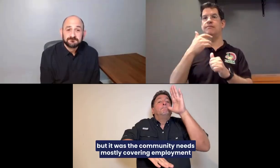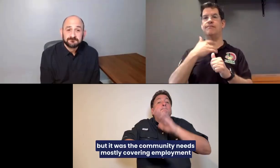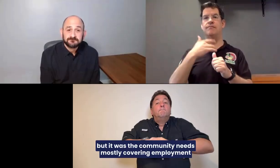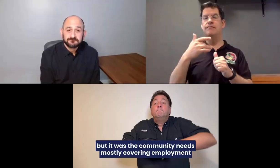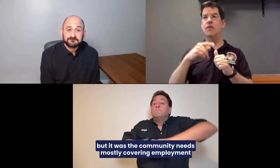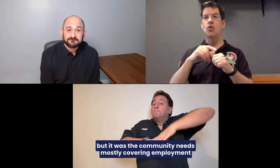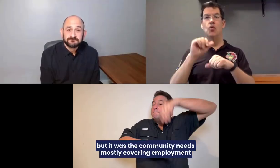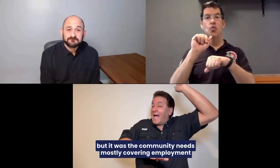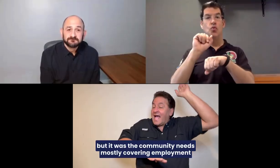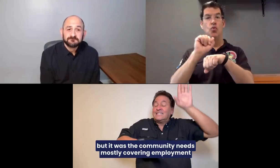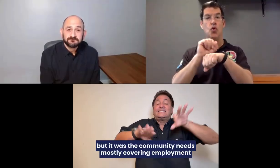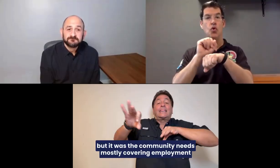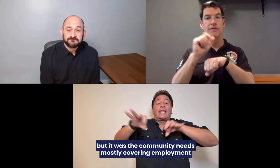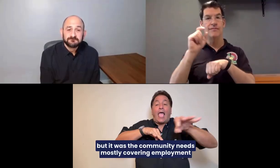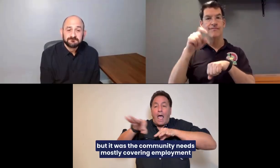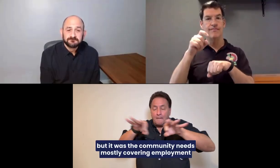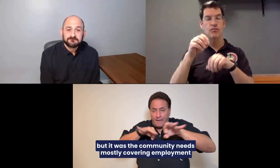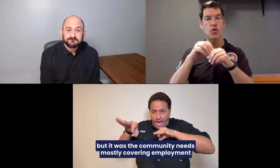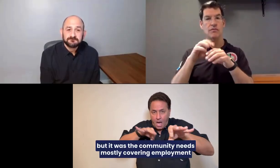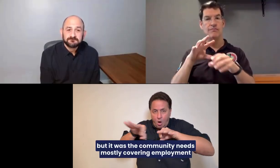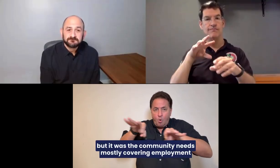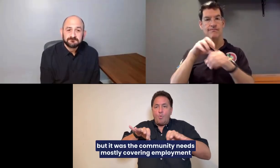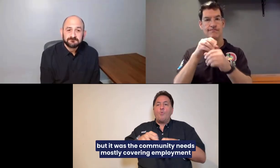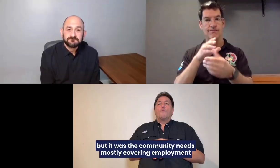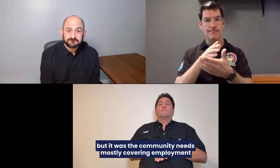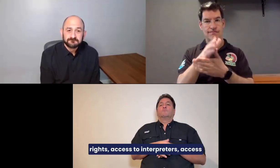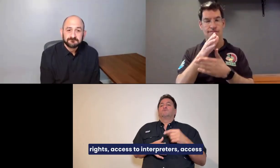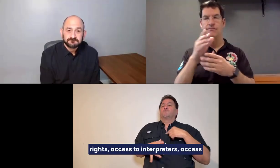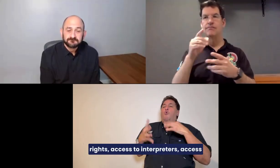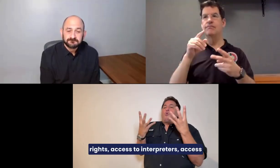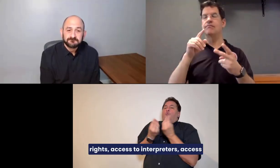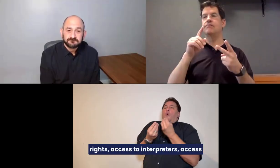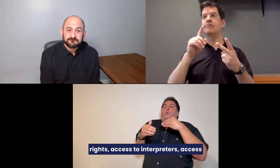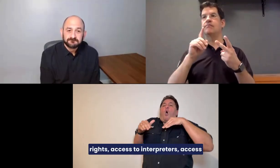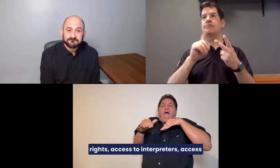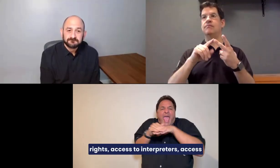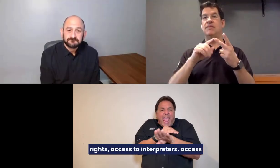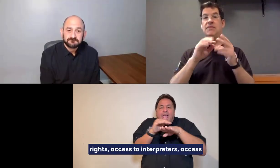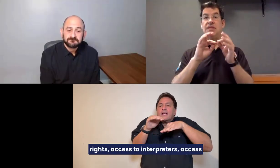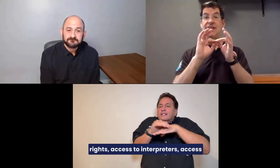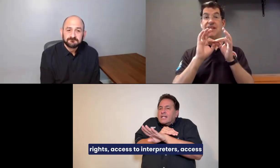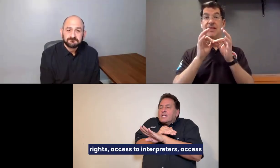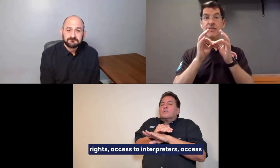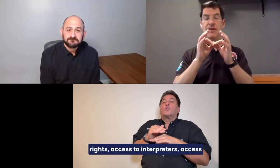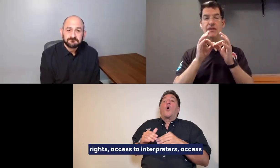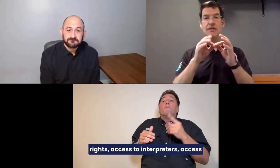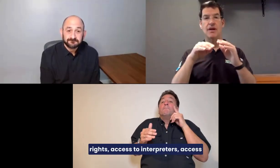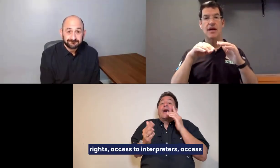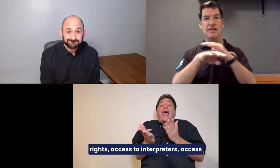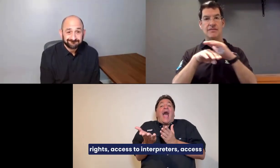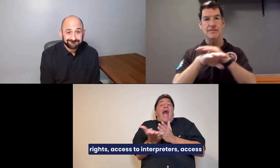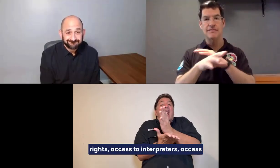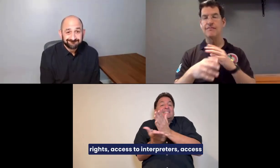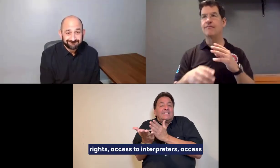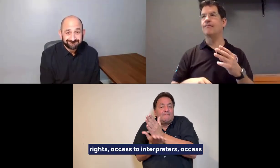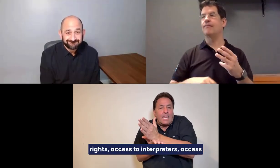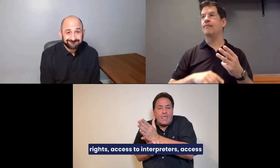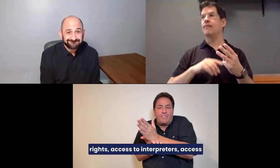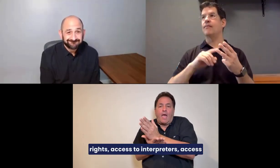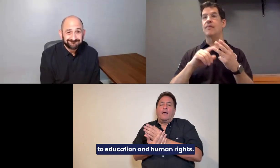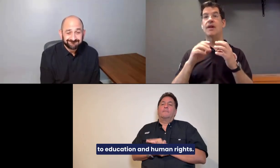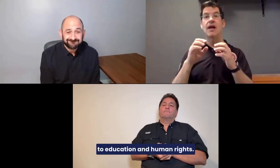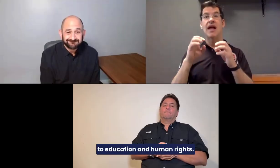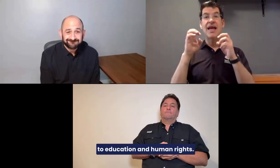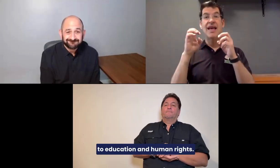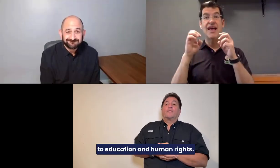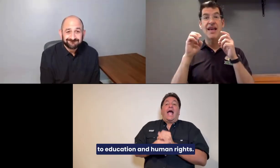it was the community needs, mostly covering employment rights, access to interpreters,